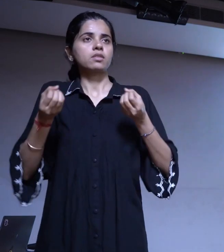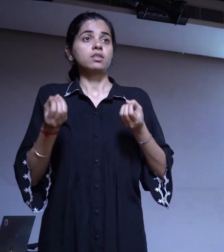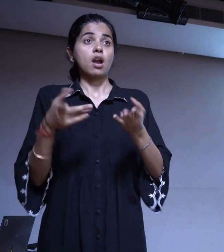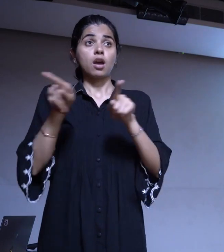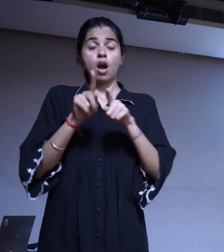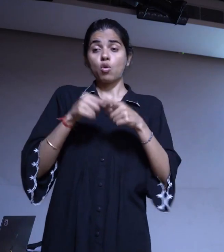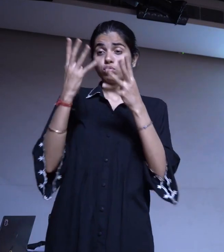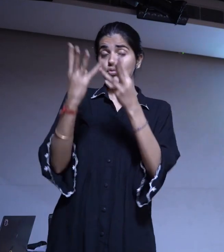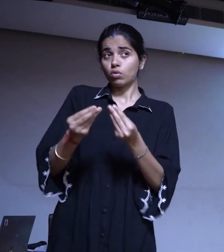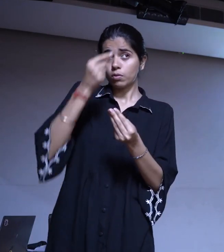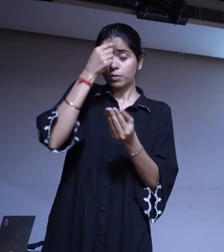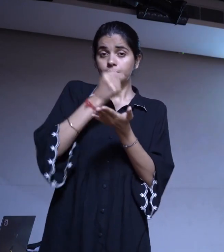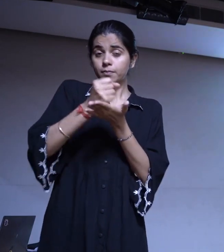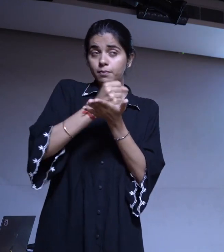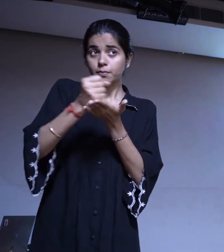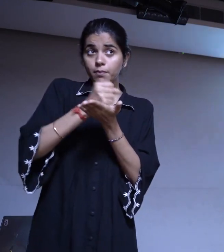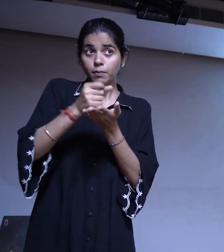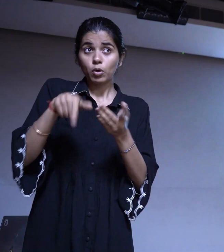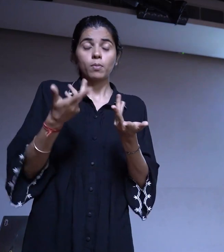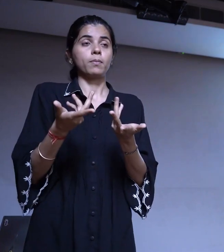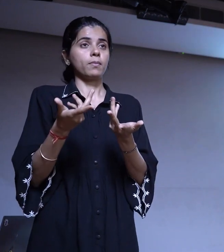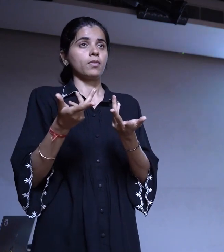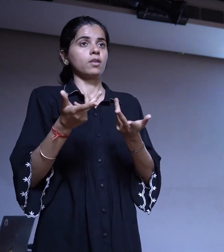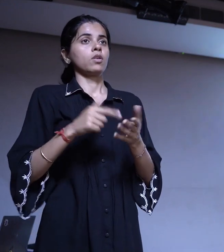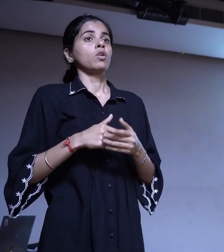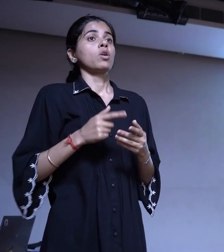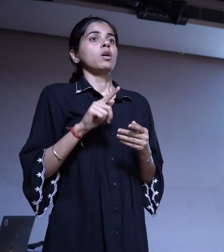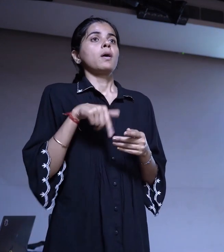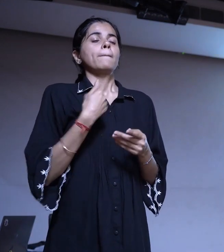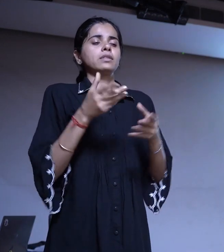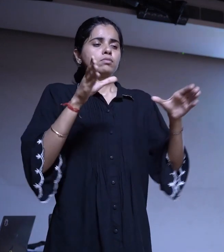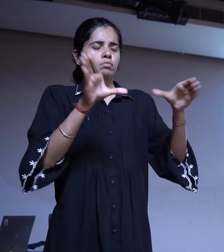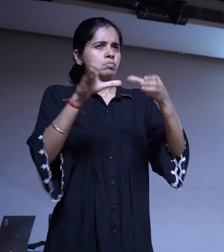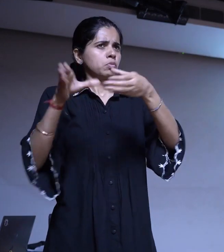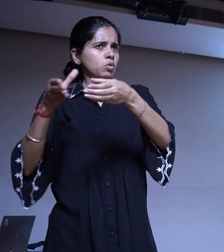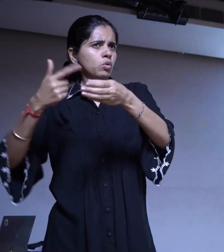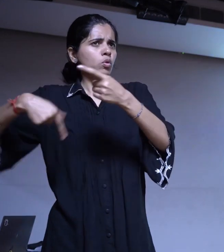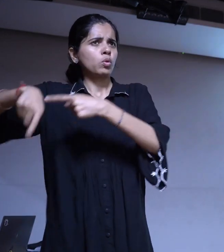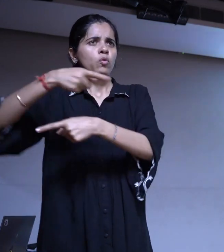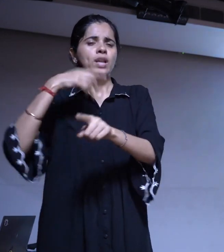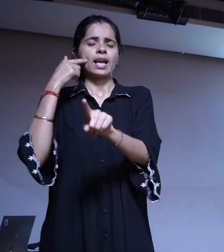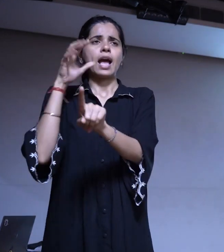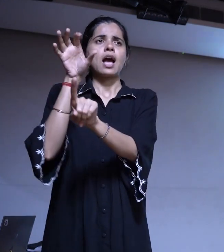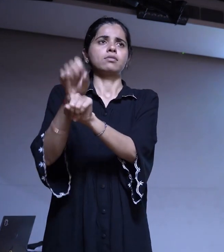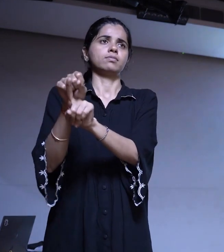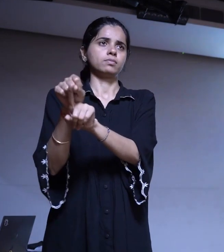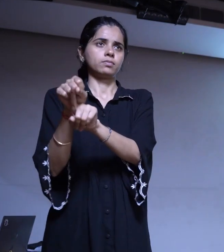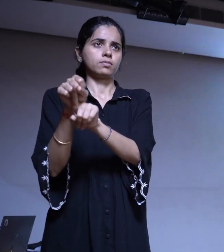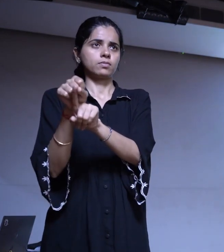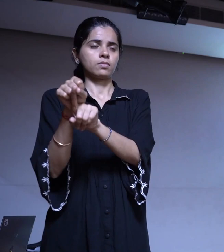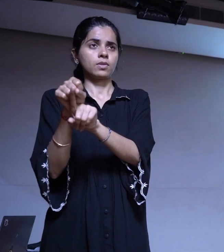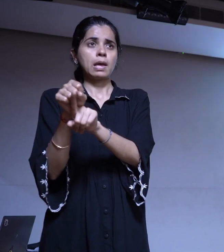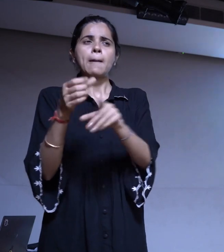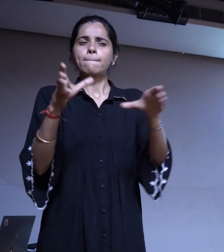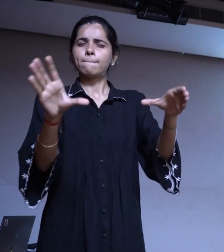to see to see how they begin to respond to the predation but you also have two other groups of kids whom you're able to identify one is a